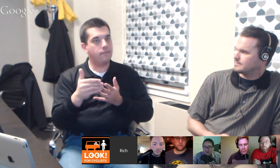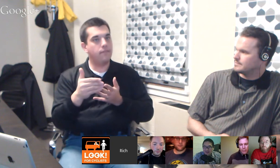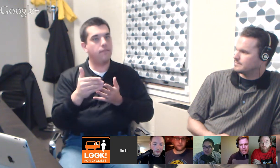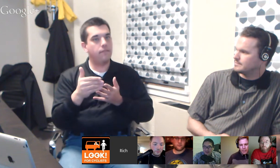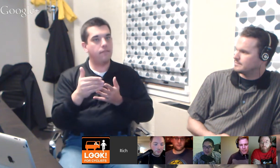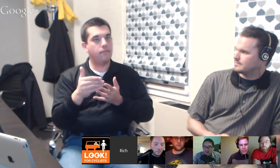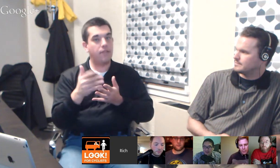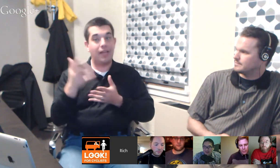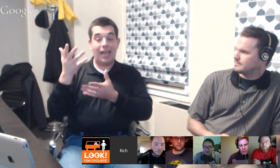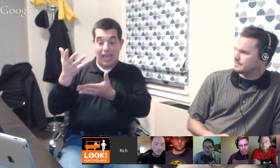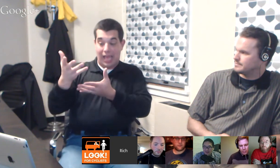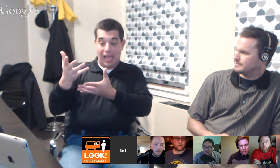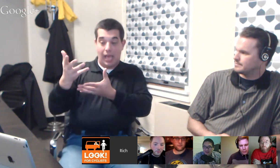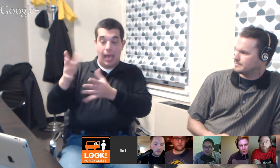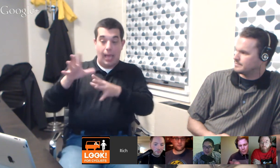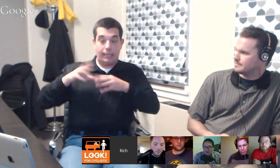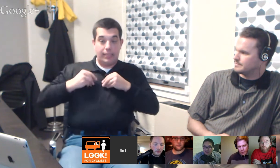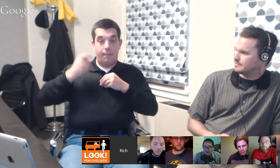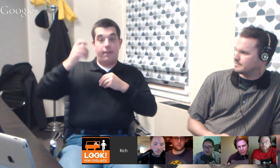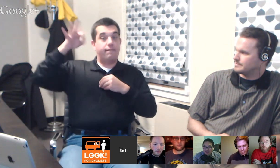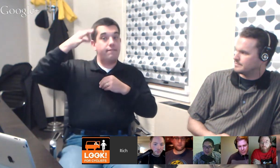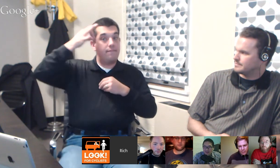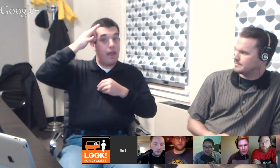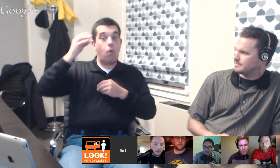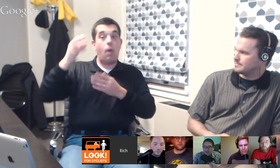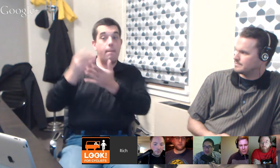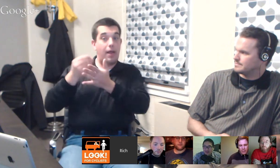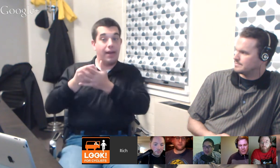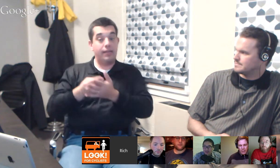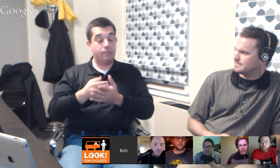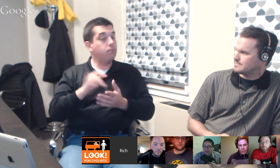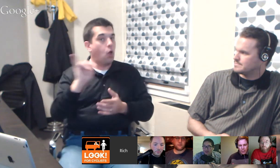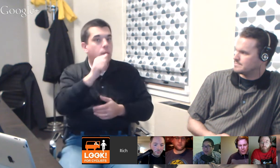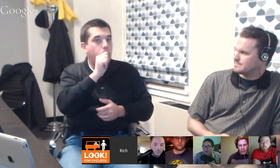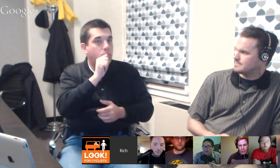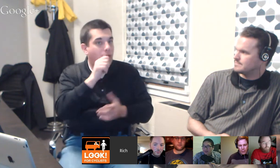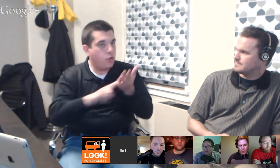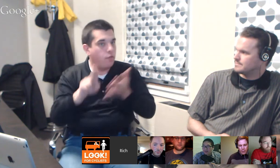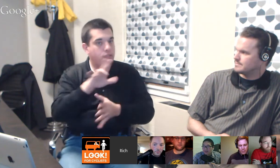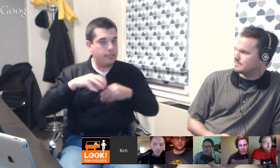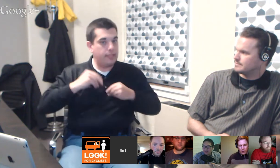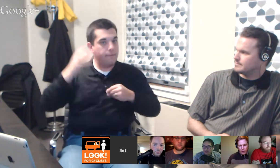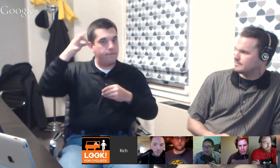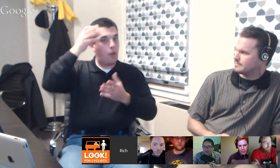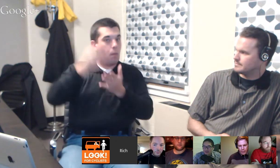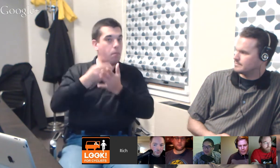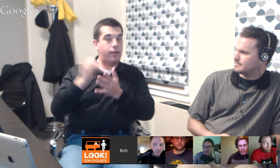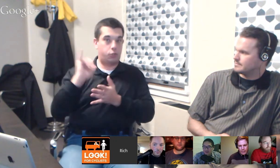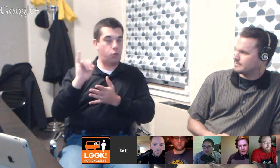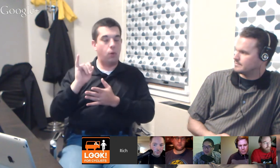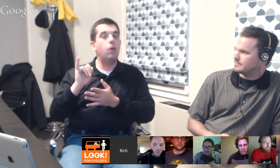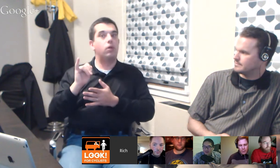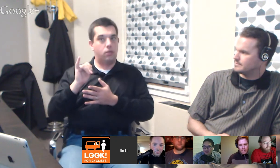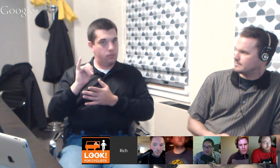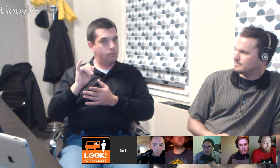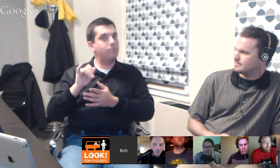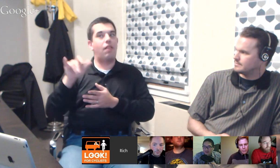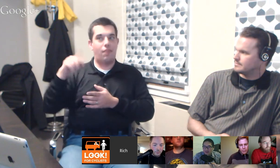taking federal money. So whether they're public or even private universities taking federal money, they're on the hook. They need to